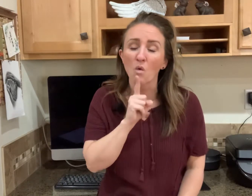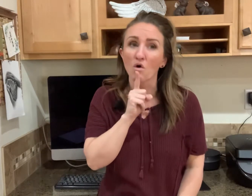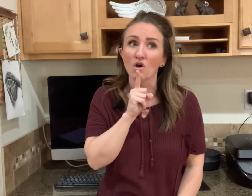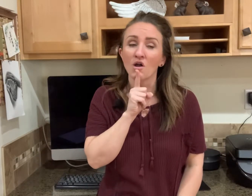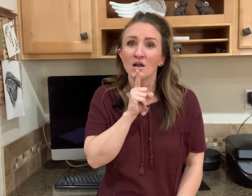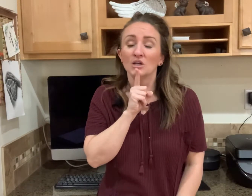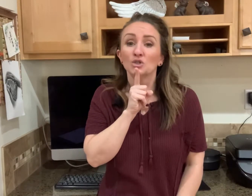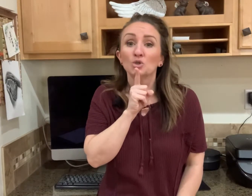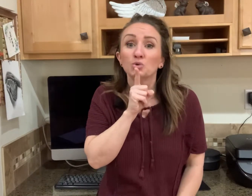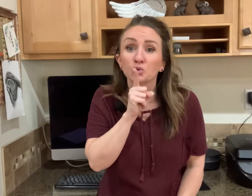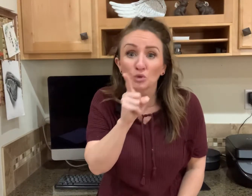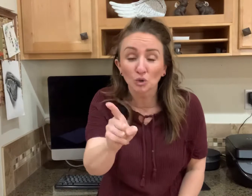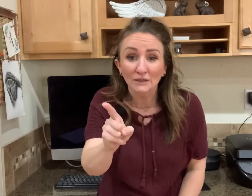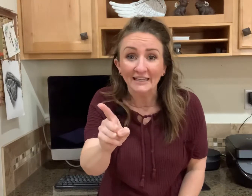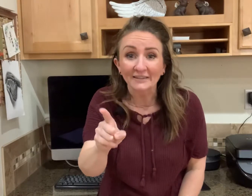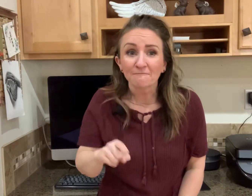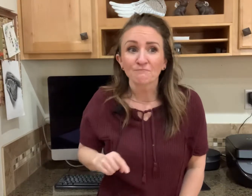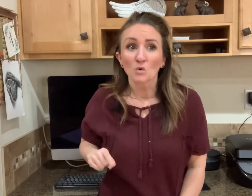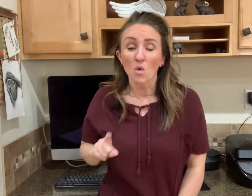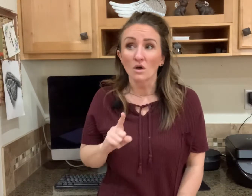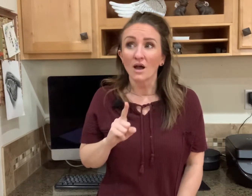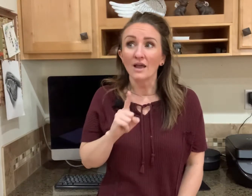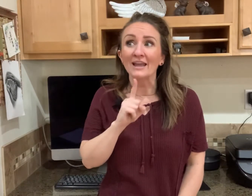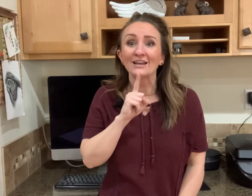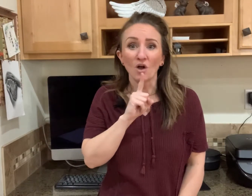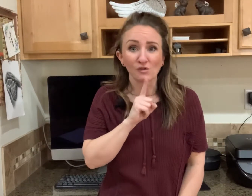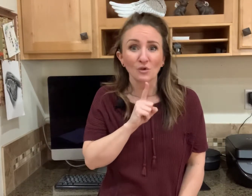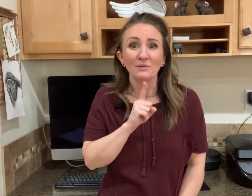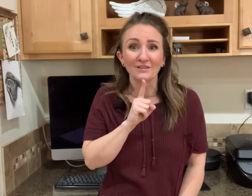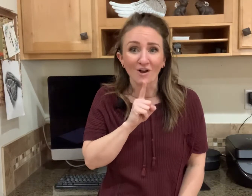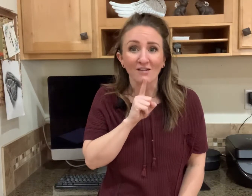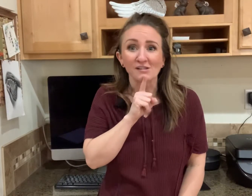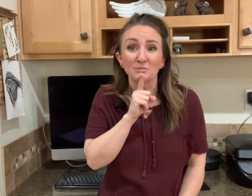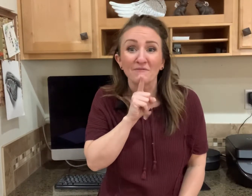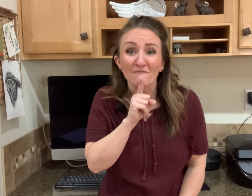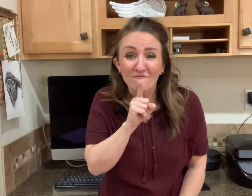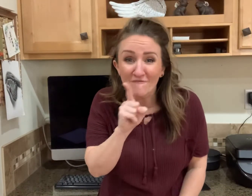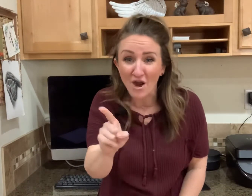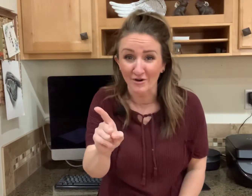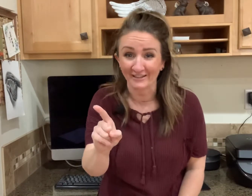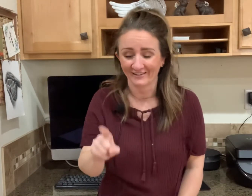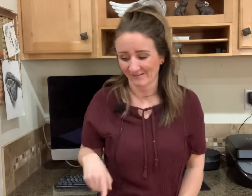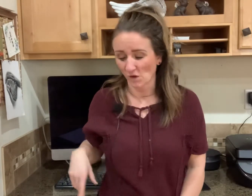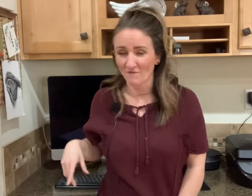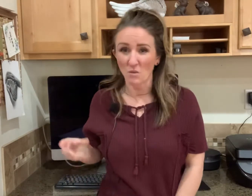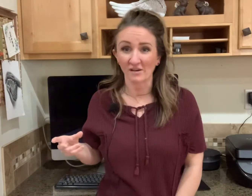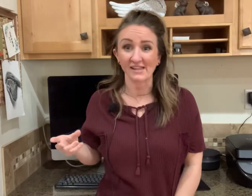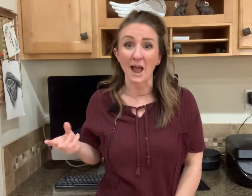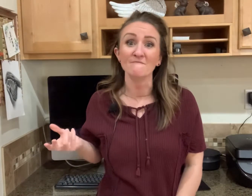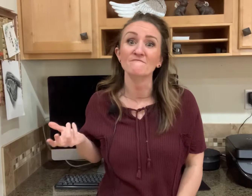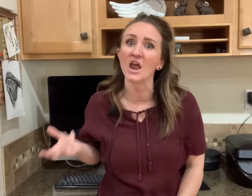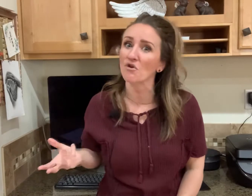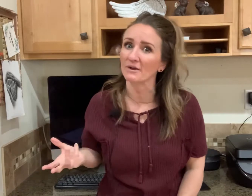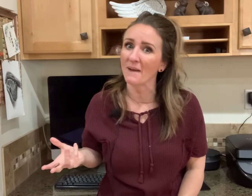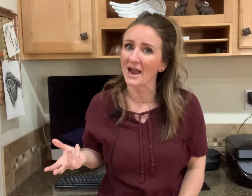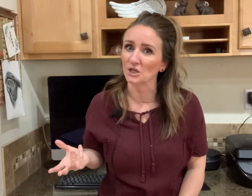or truly. Or it can also be the concept of very. So if I want to say I'm very mad at you,